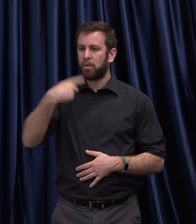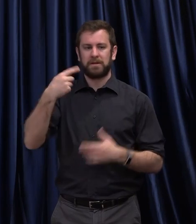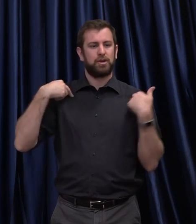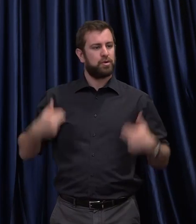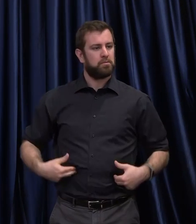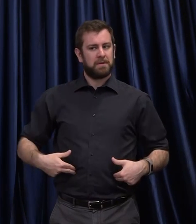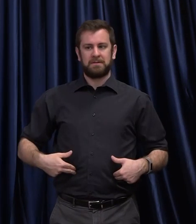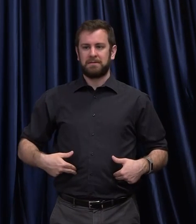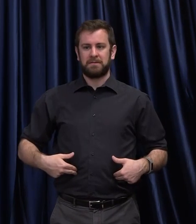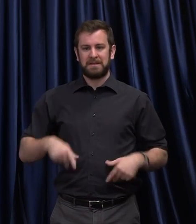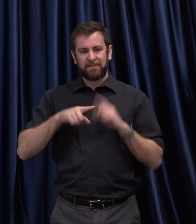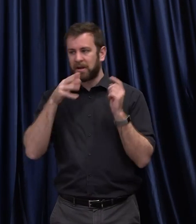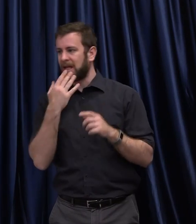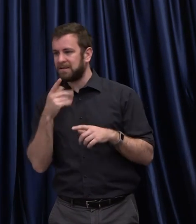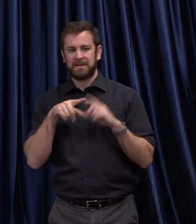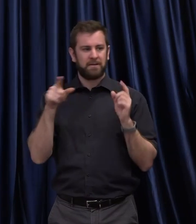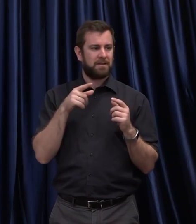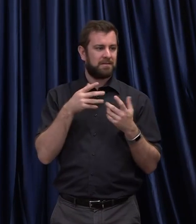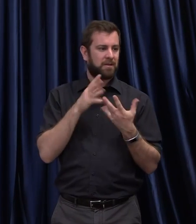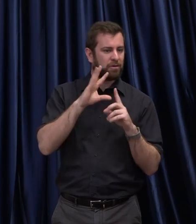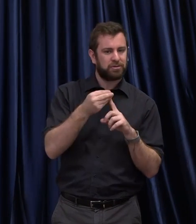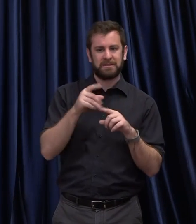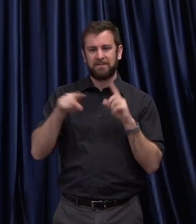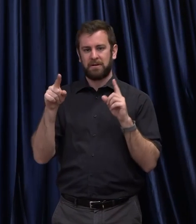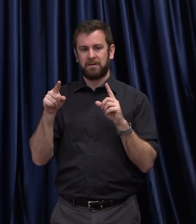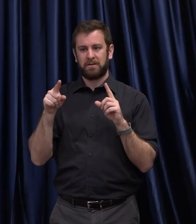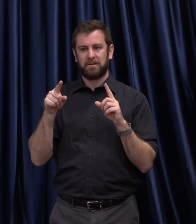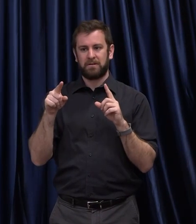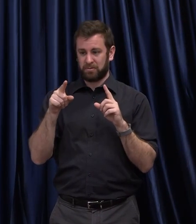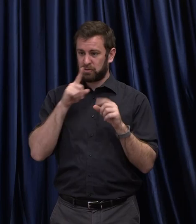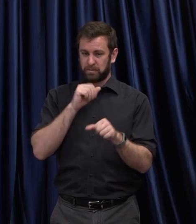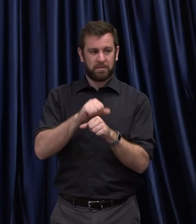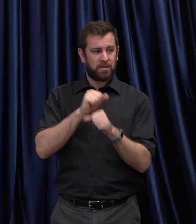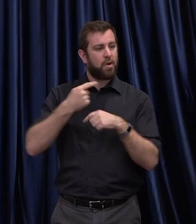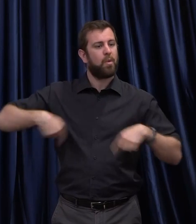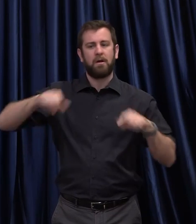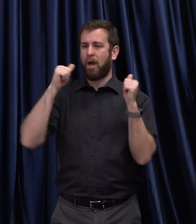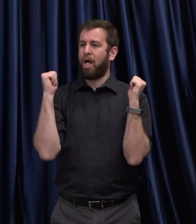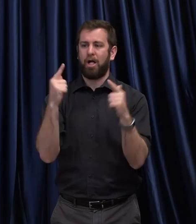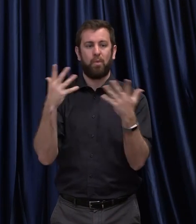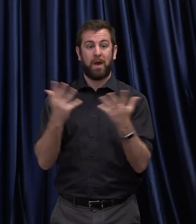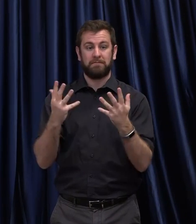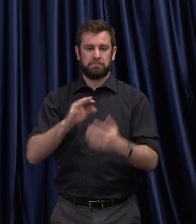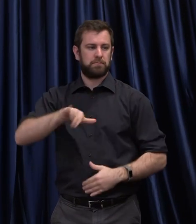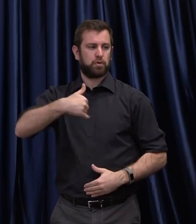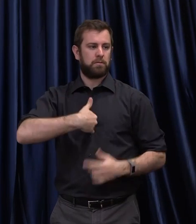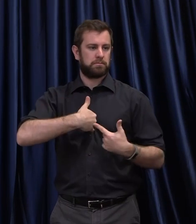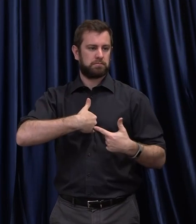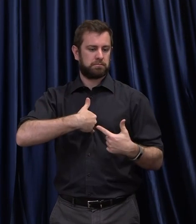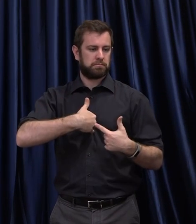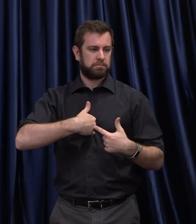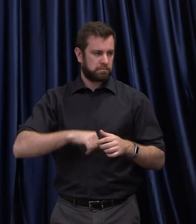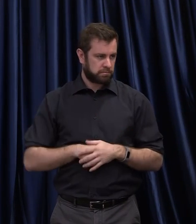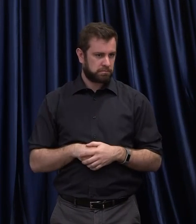human beings of different colors. Reality, we are all arwah. We are all souls. And in